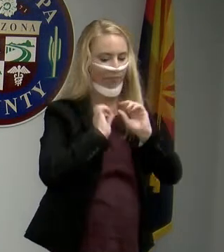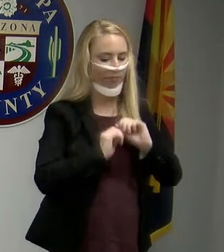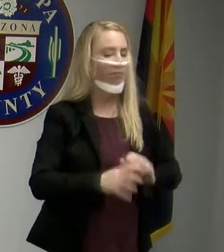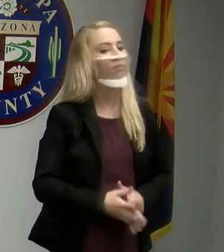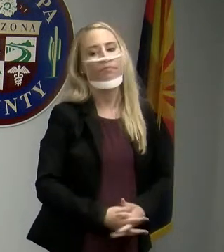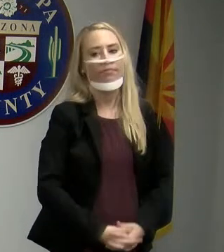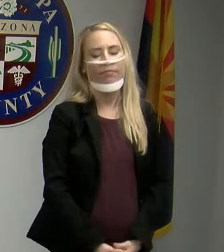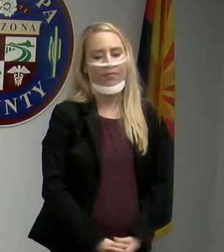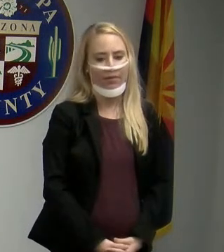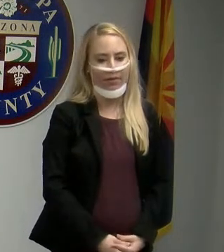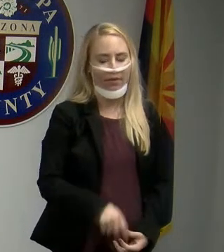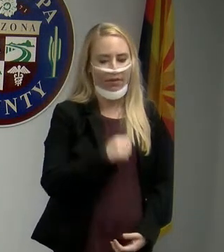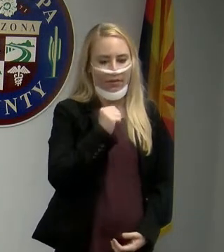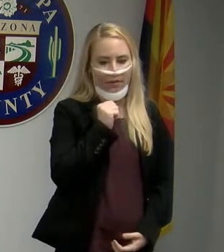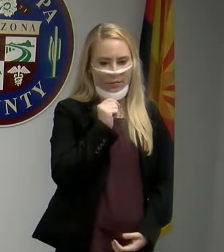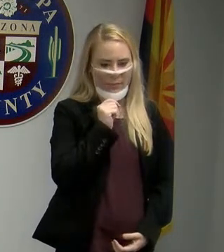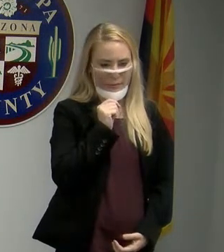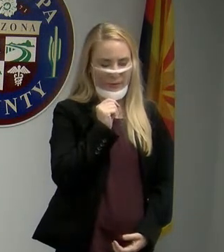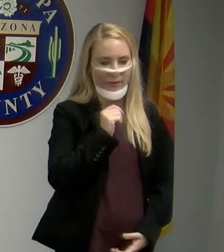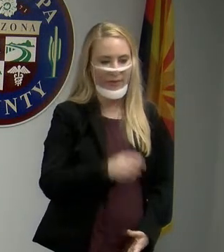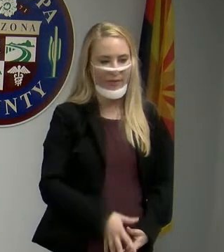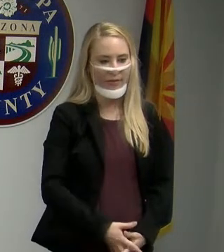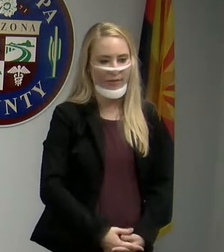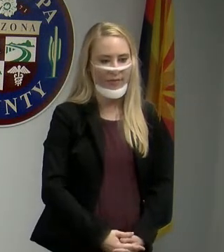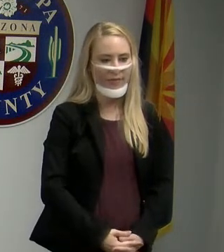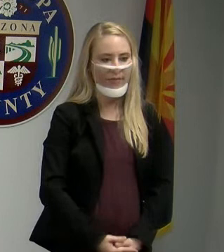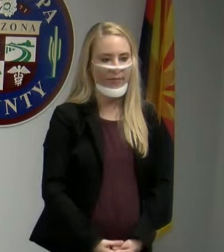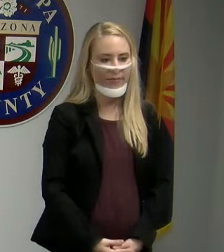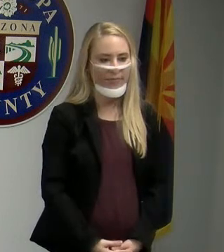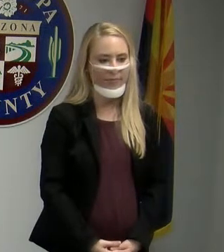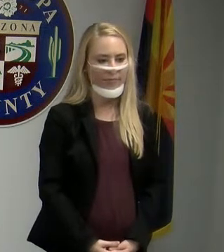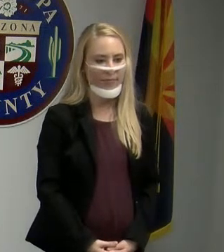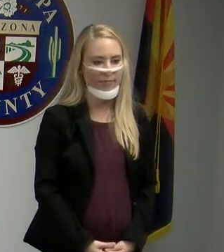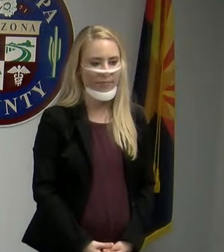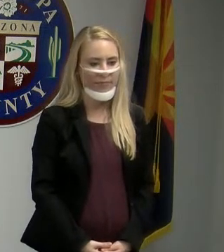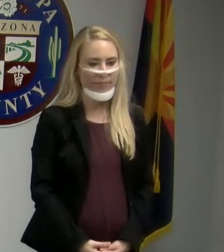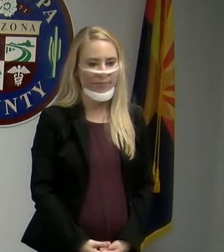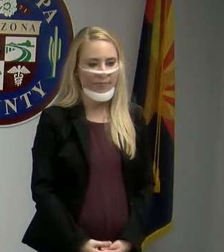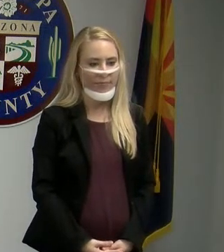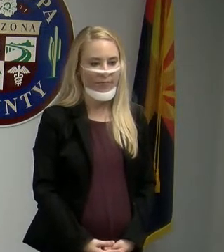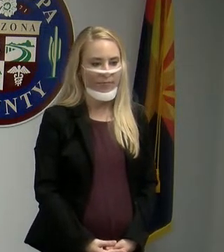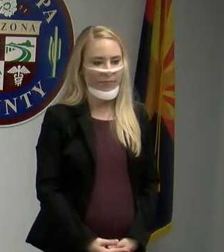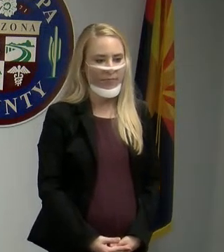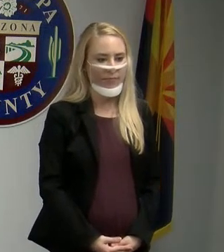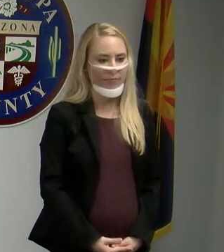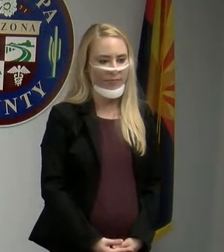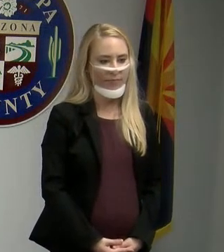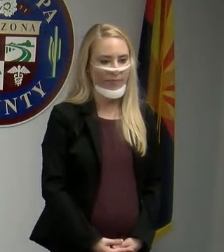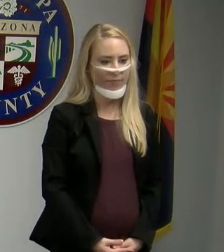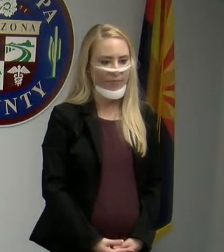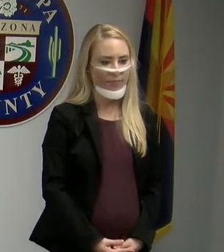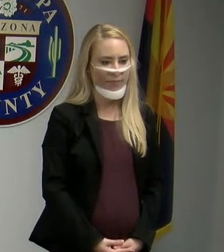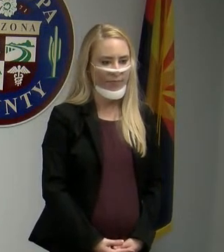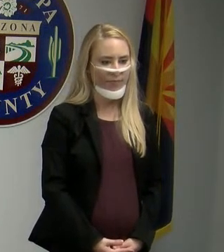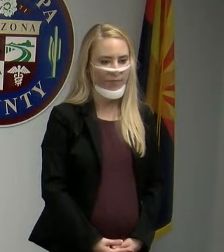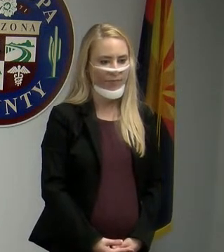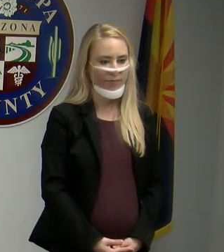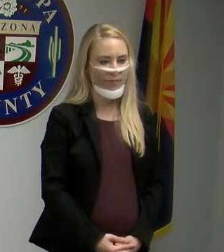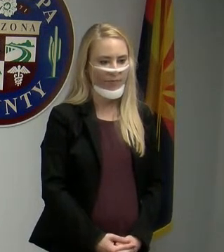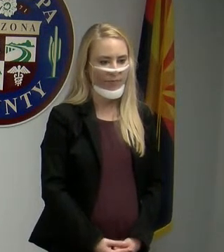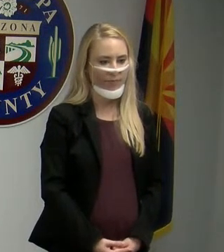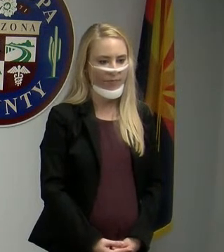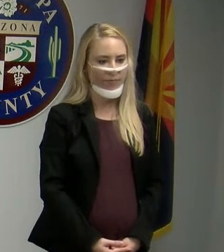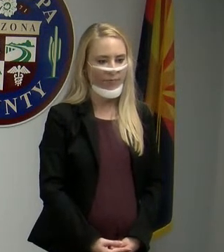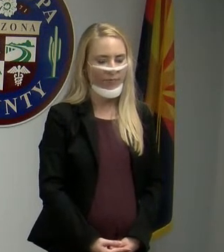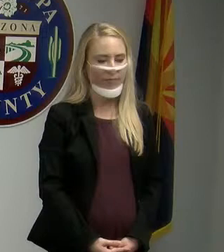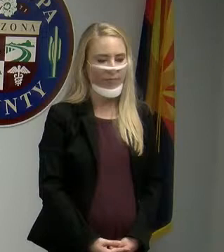hace investigaciones de todo tipo de investigaciones de los cuerpos. Hasta ahora, las muertes por COVID-19 han sido bajas en cuestión